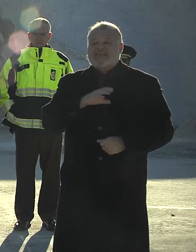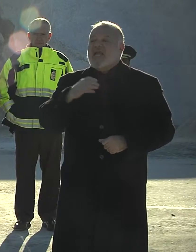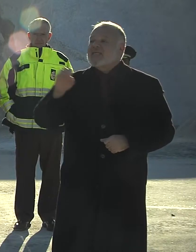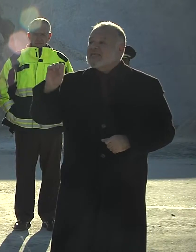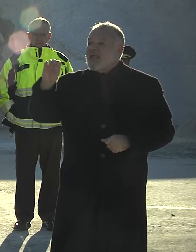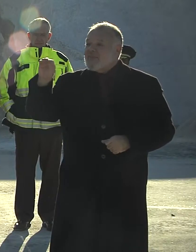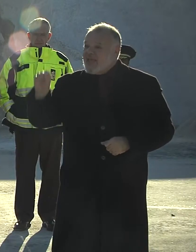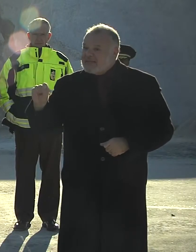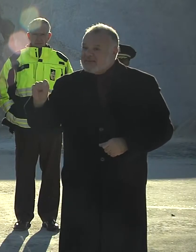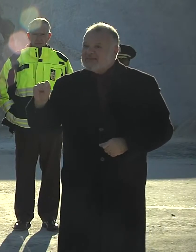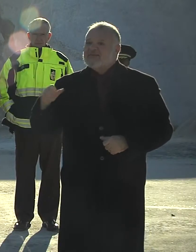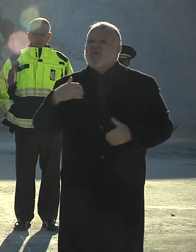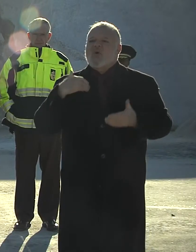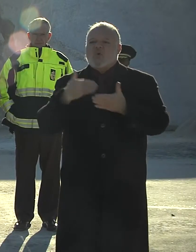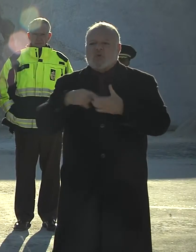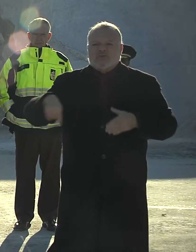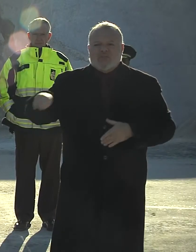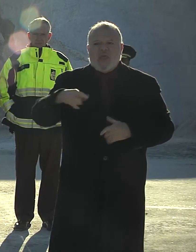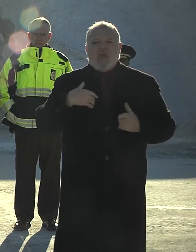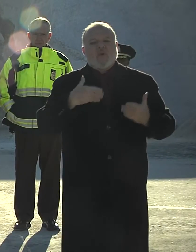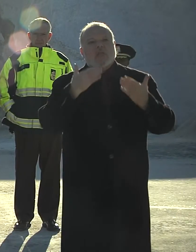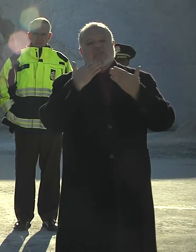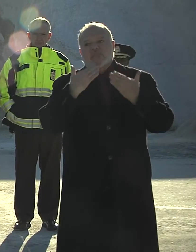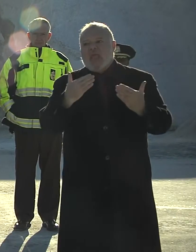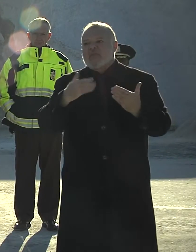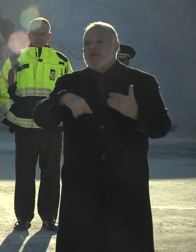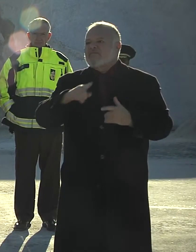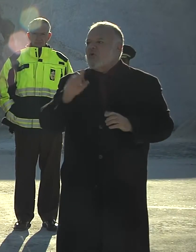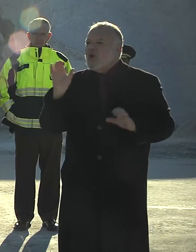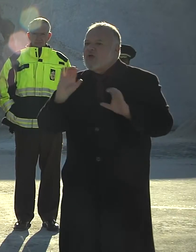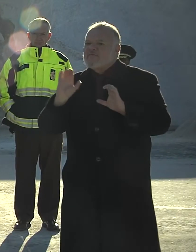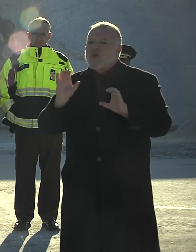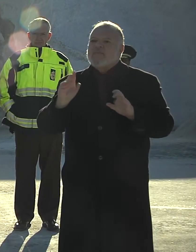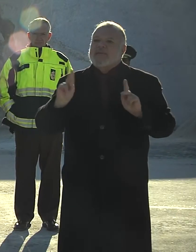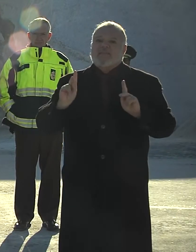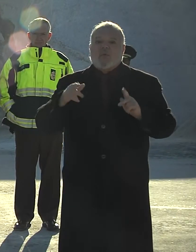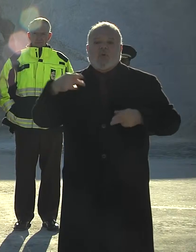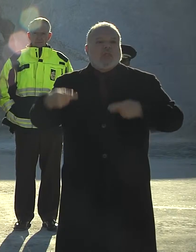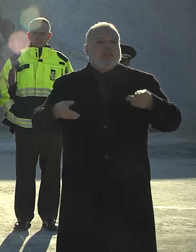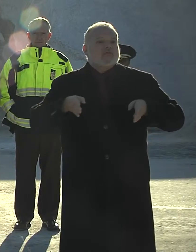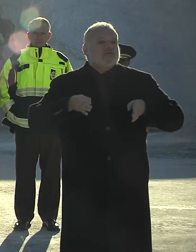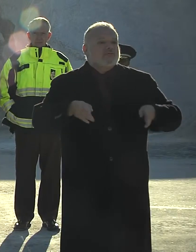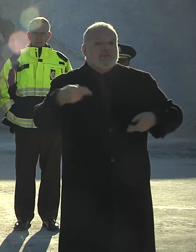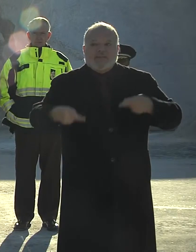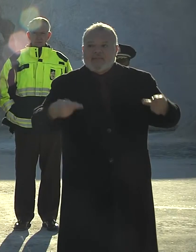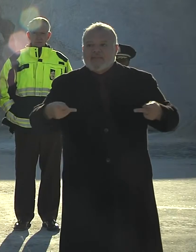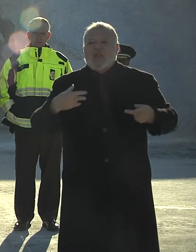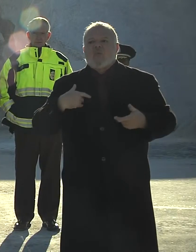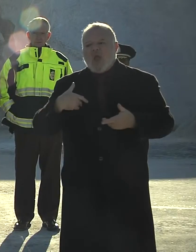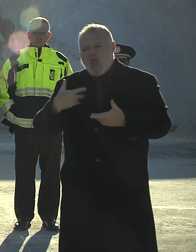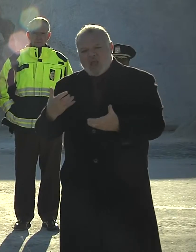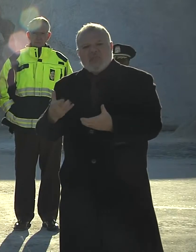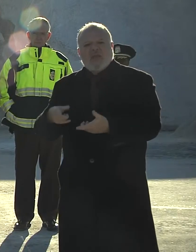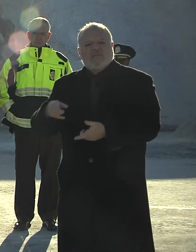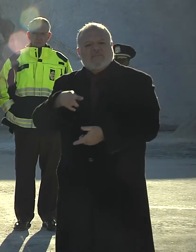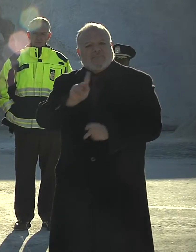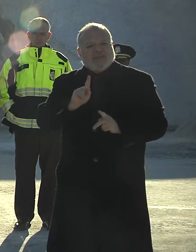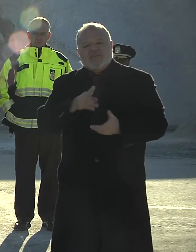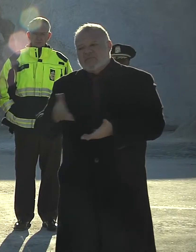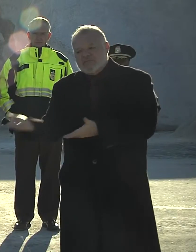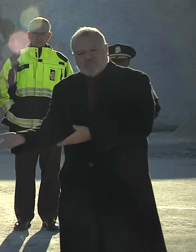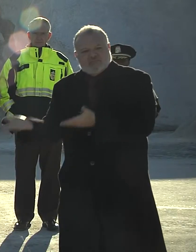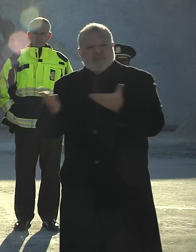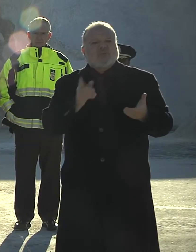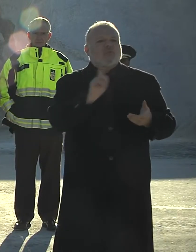for really looking out for our most vulnerable. So once again, we really do need your eyes and